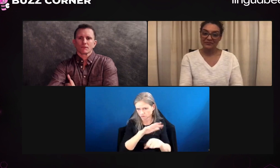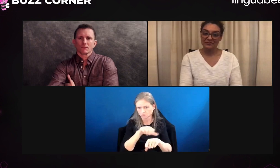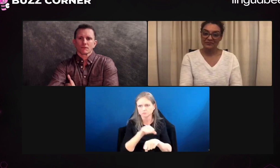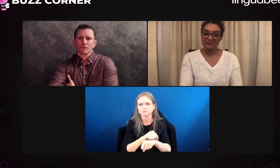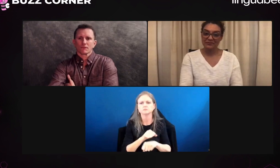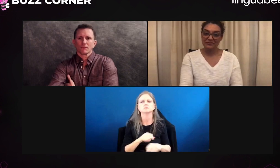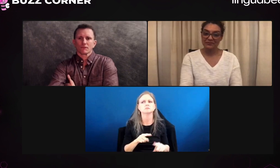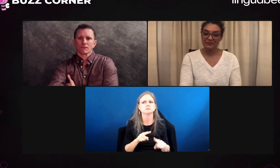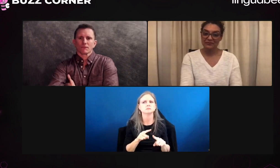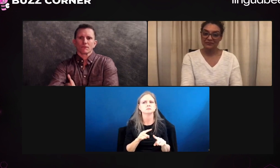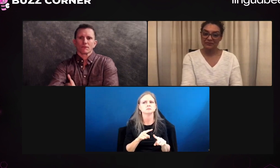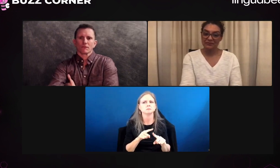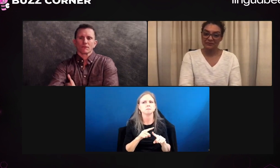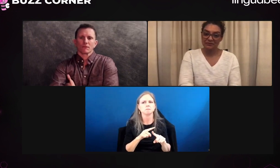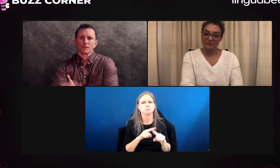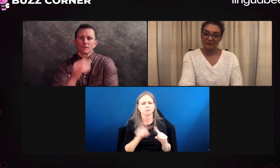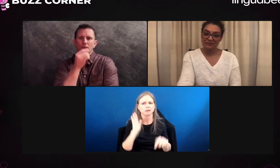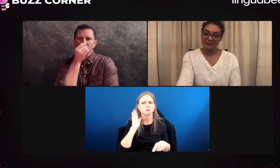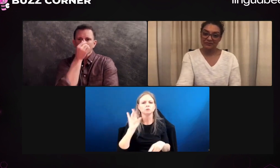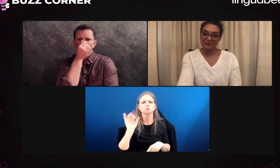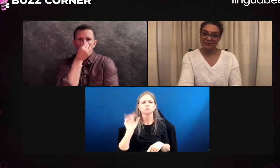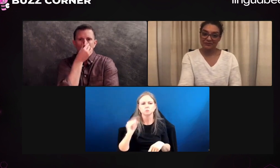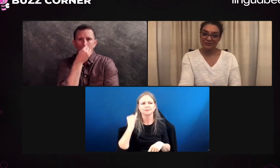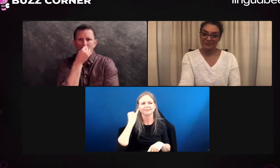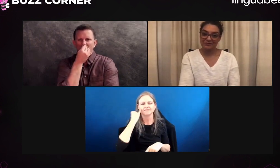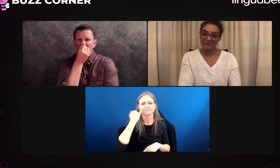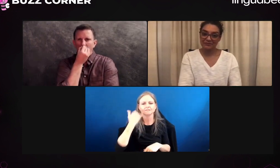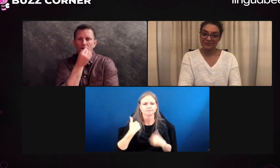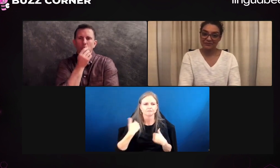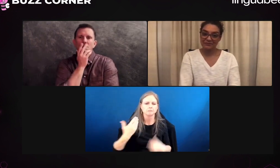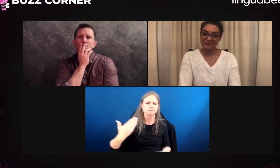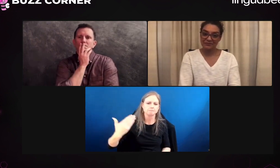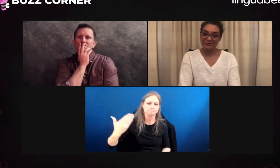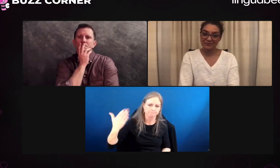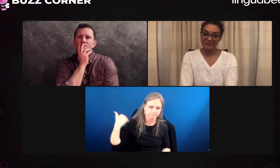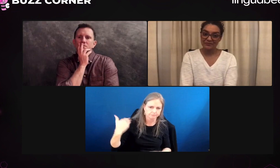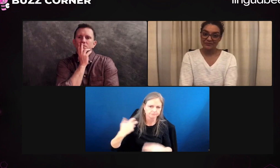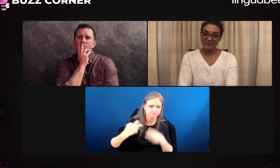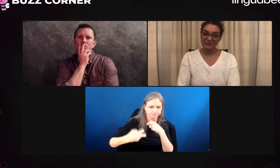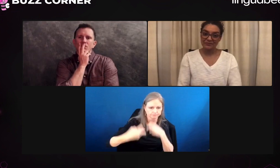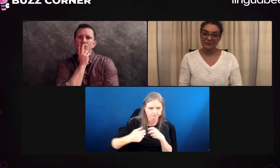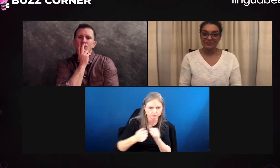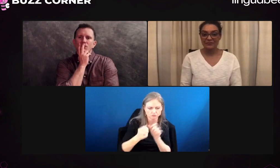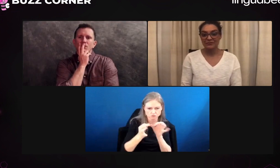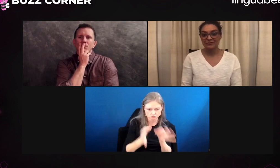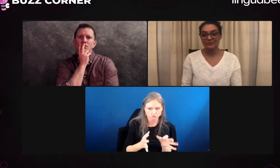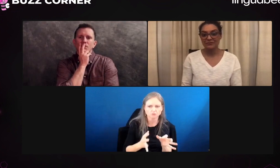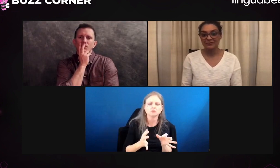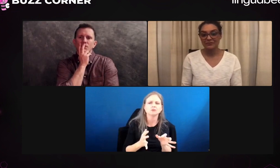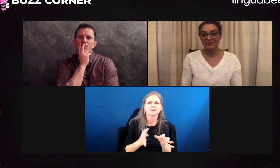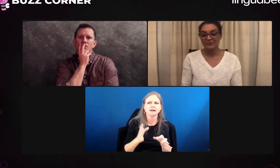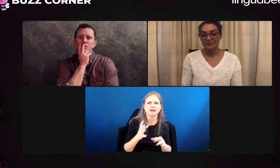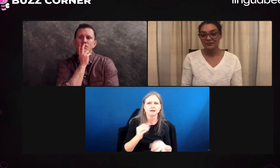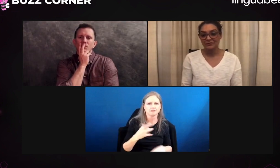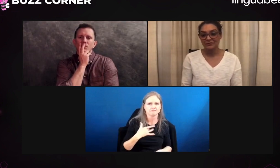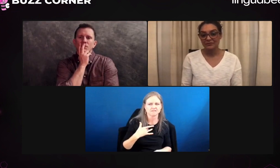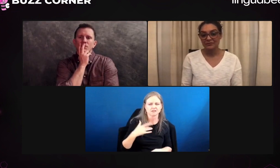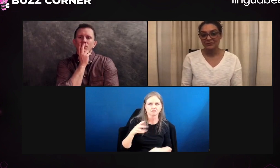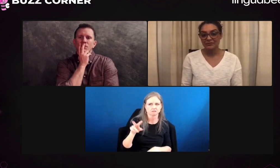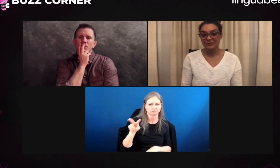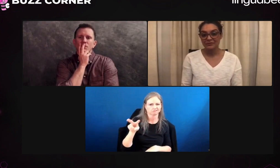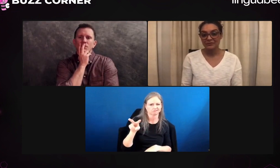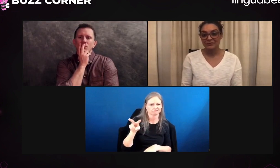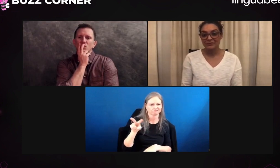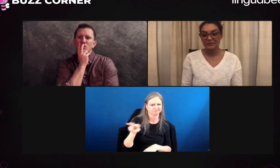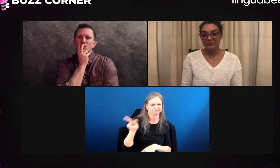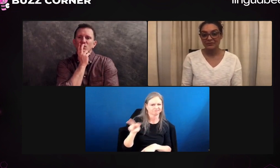that I don't do at all of my doctor's appointments, but I will if I've had a previous